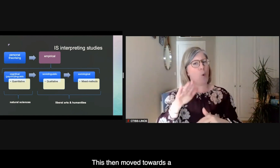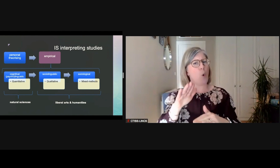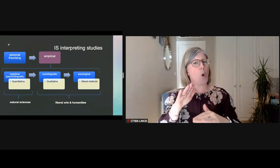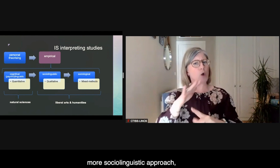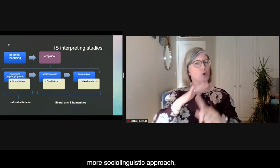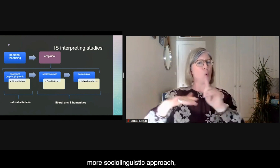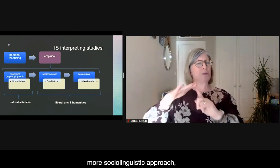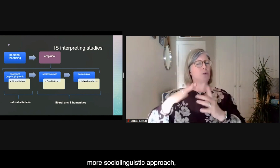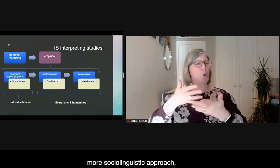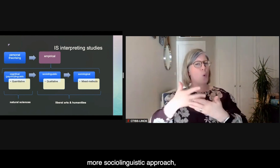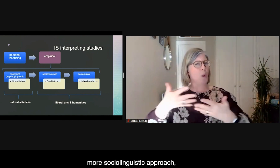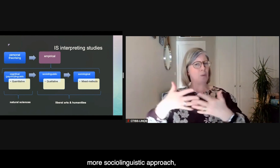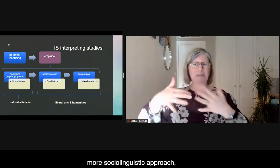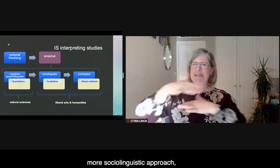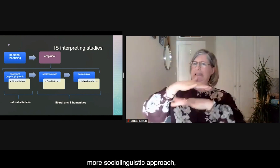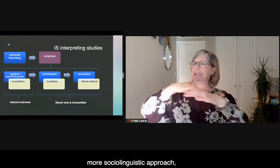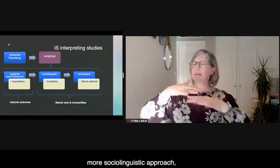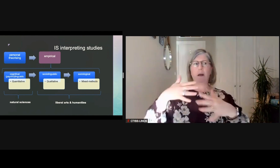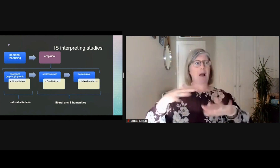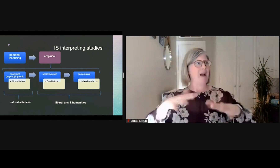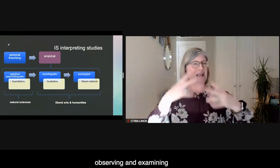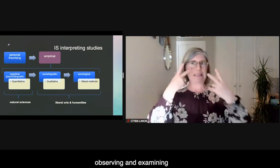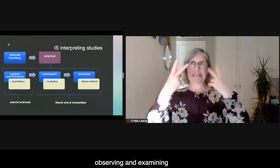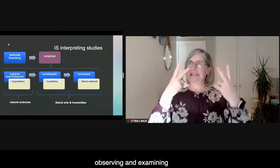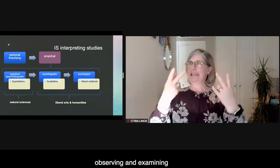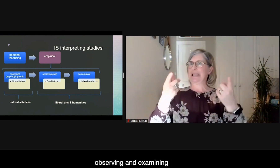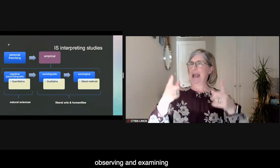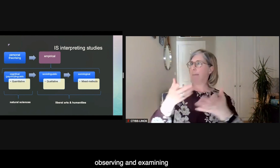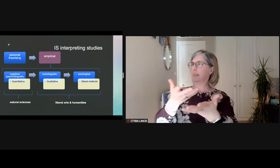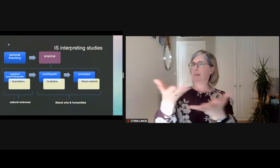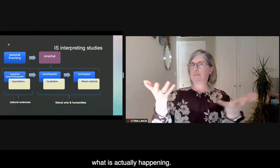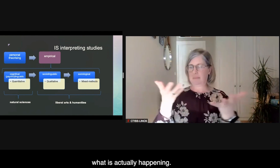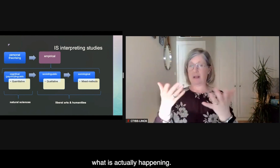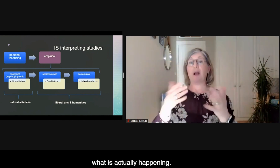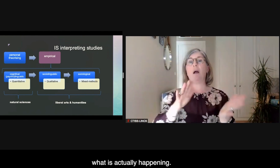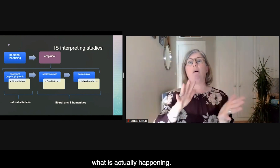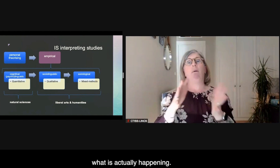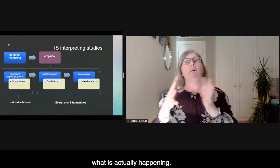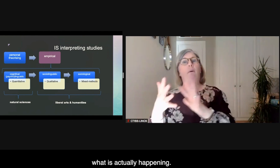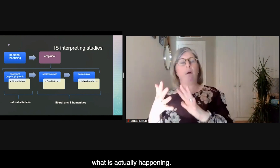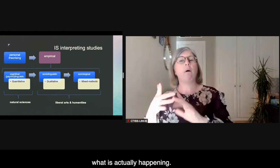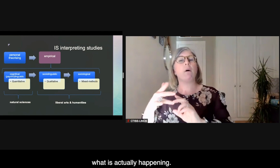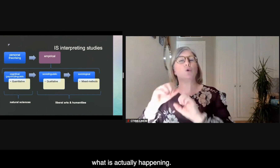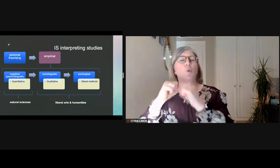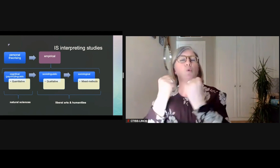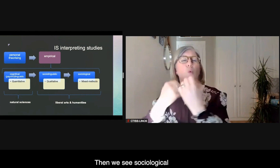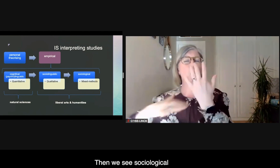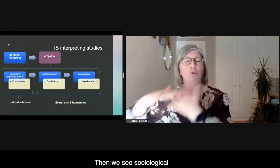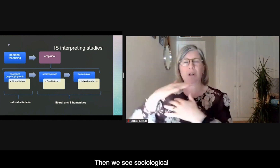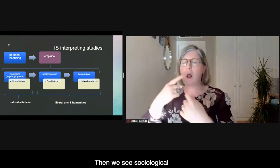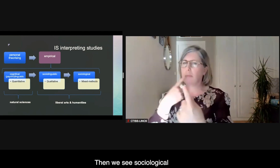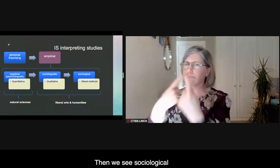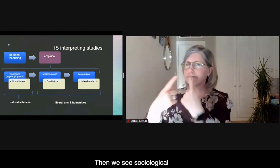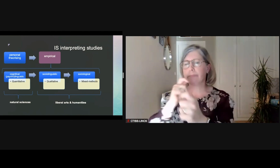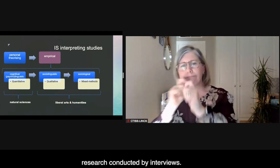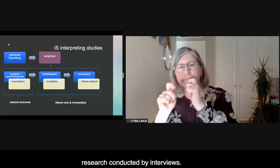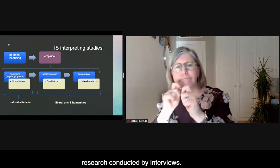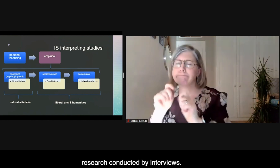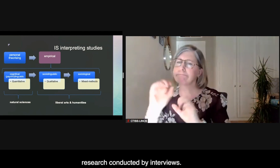towards a more sociolinguistic approach, observing and examining what is actually happening. Then, we see sociological